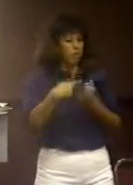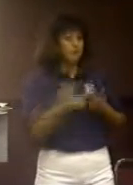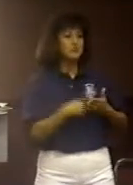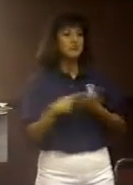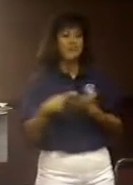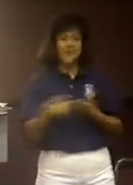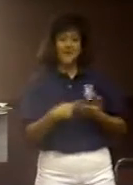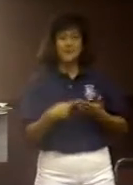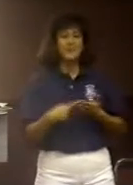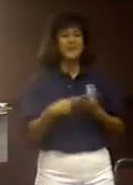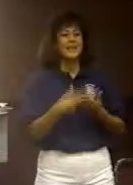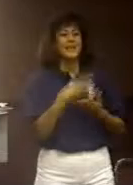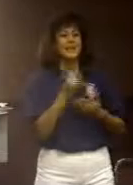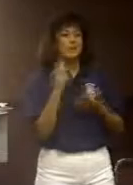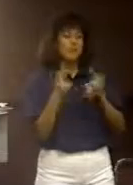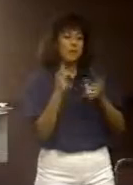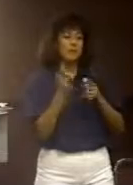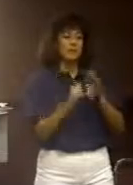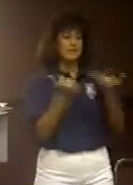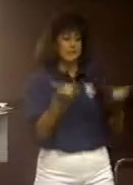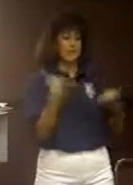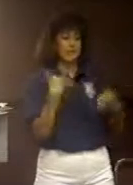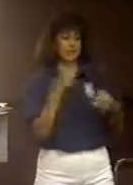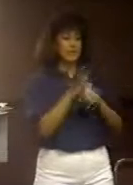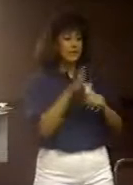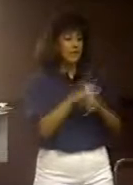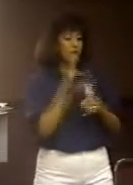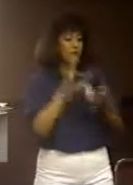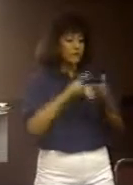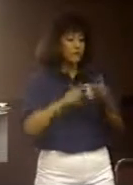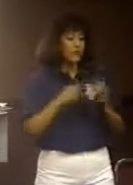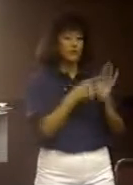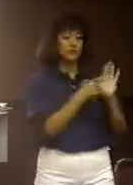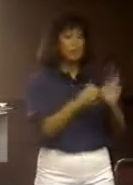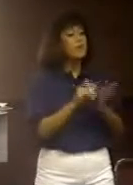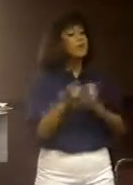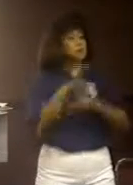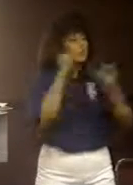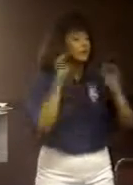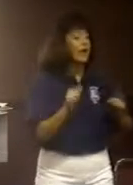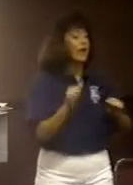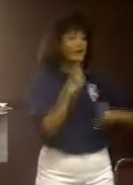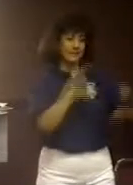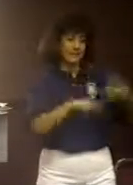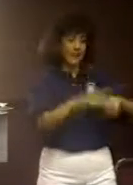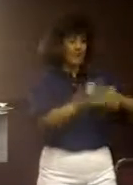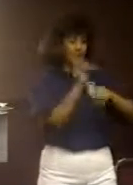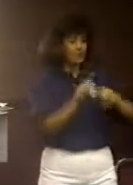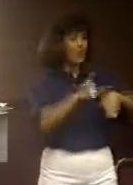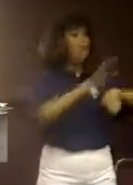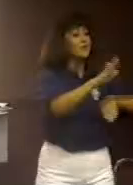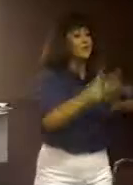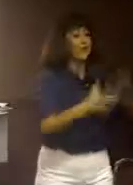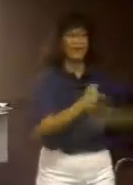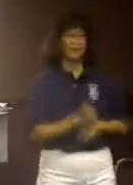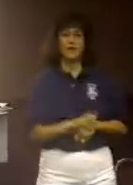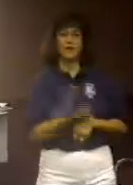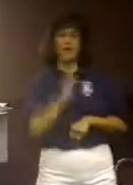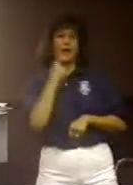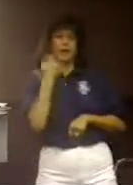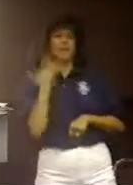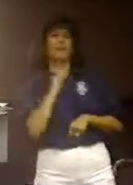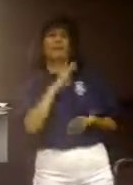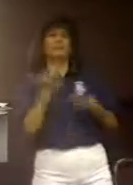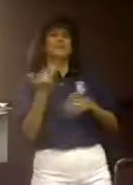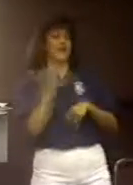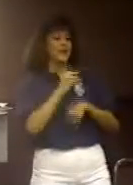and he said, we probably now have enough research to show that you can sign English on your hands. And I thought I'd die and go